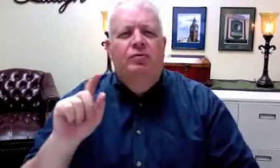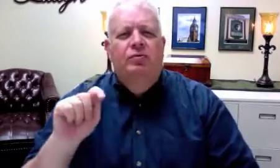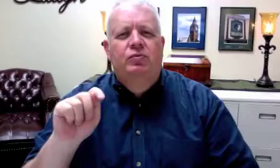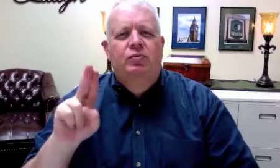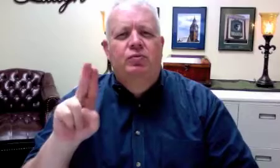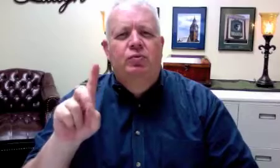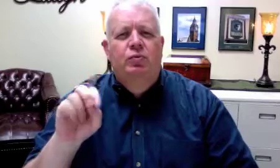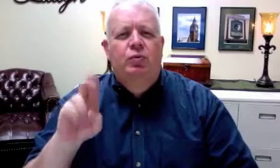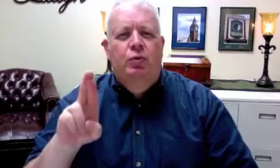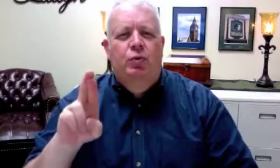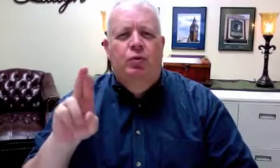Tudor-style house.